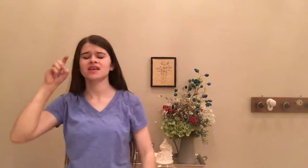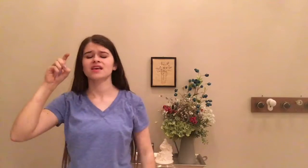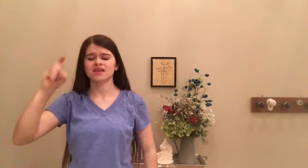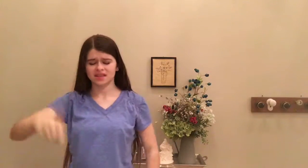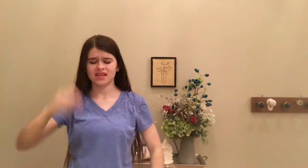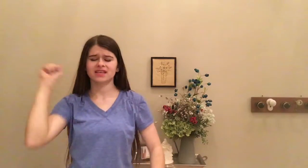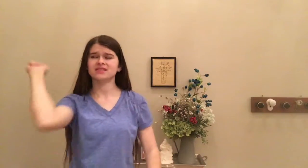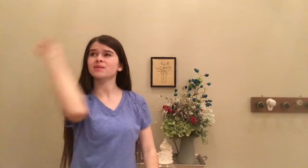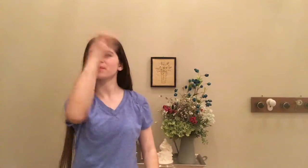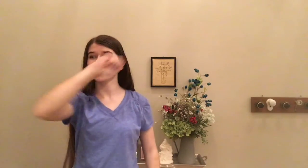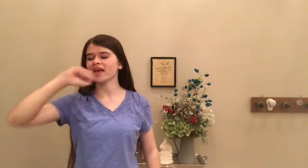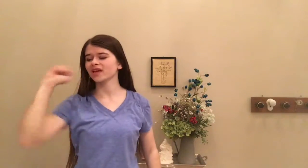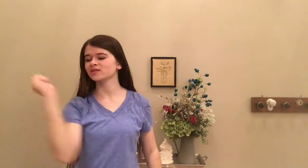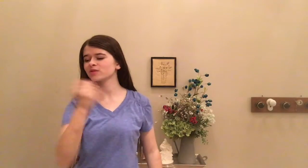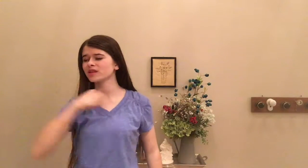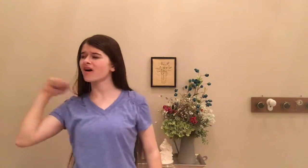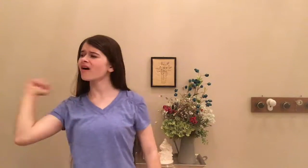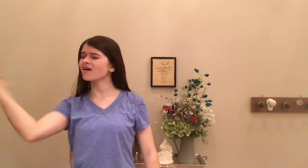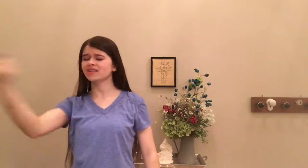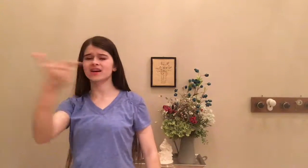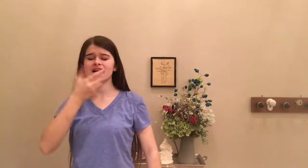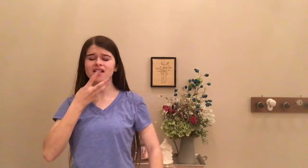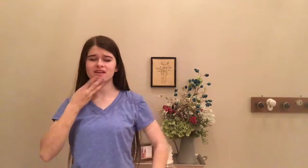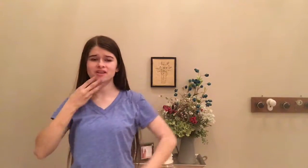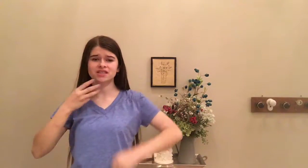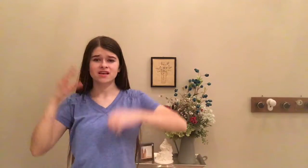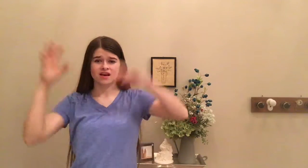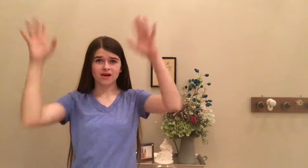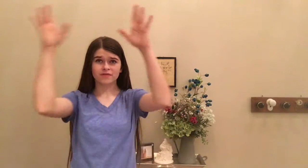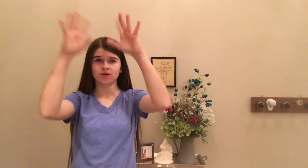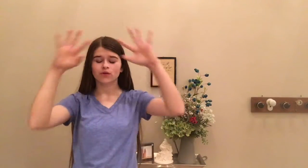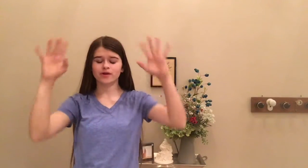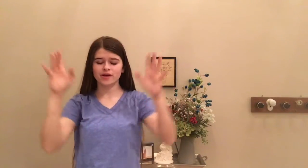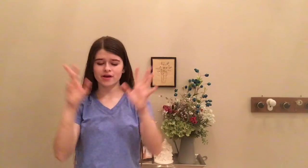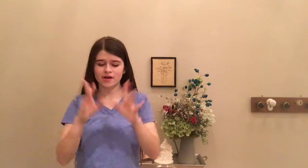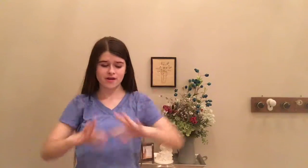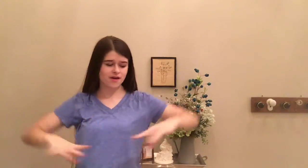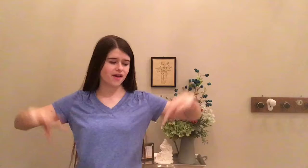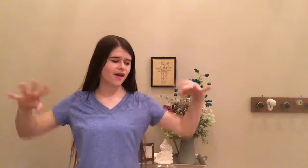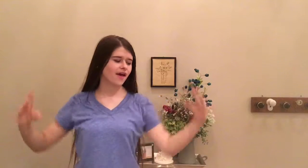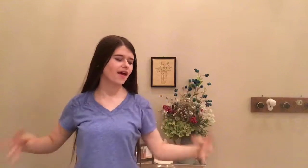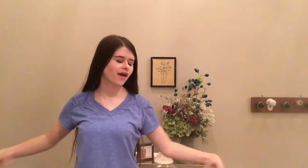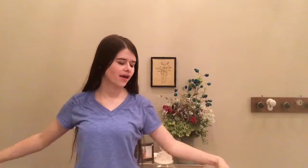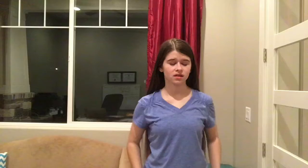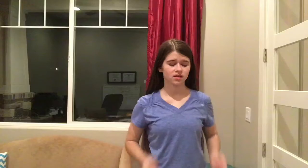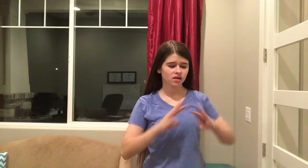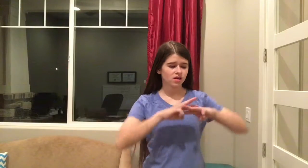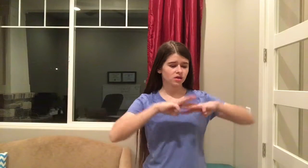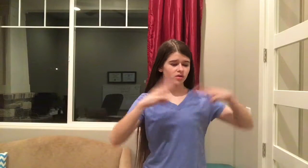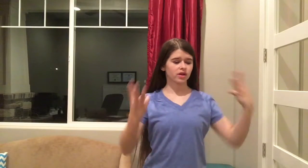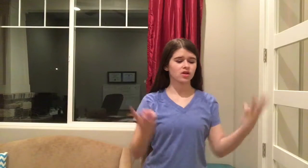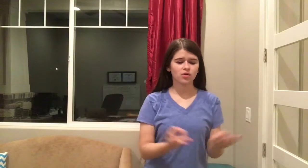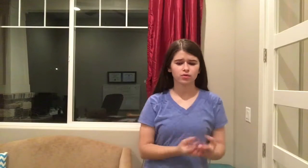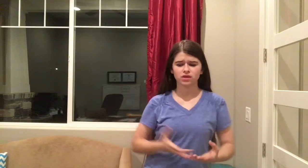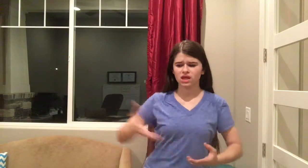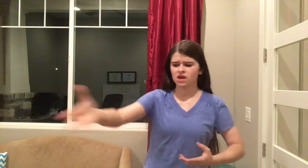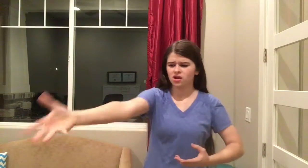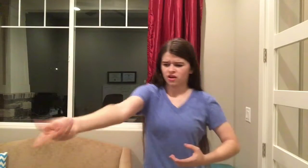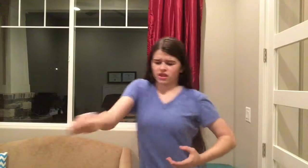We need to paint with all the colors of the wind Yeah, you can own the earth